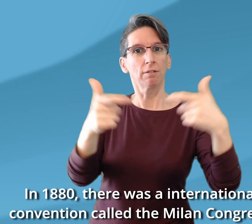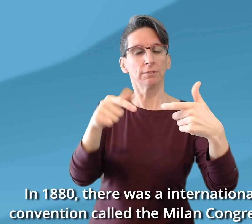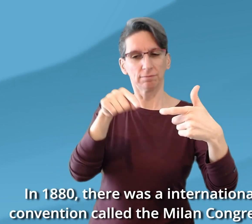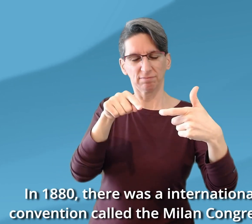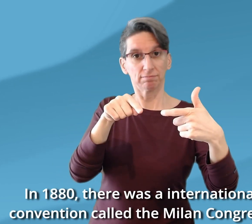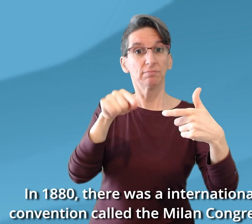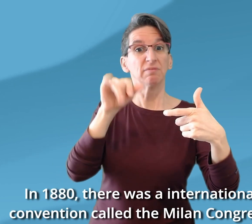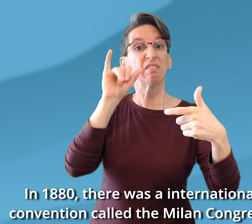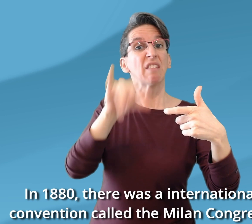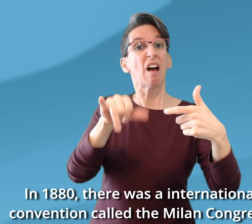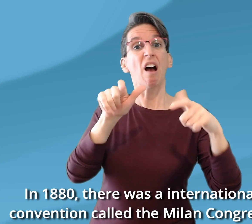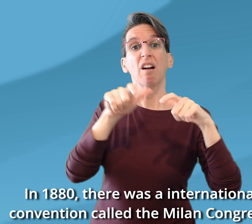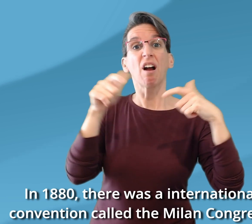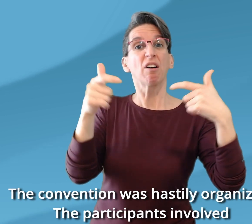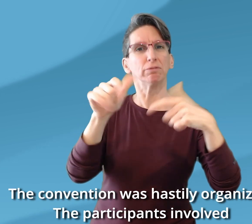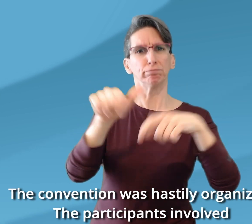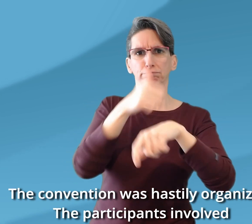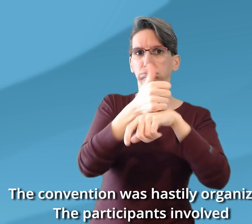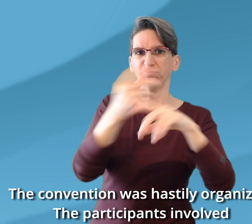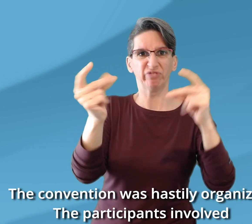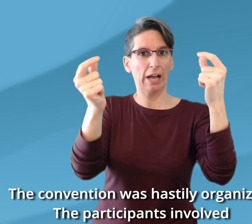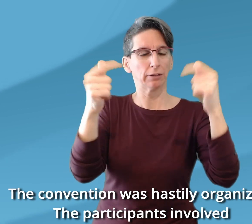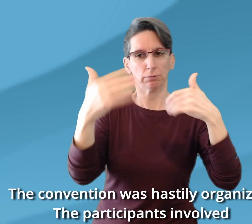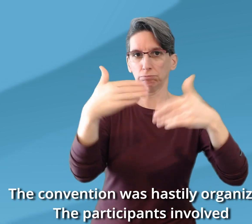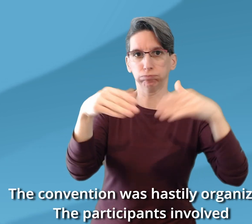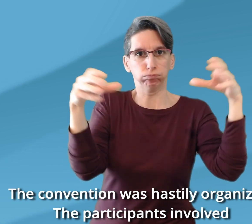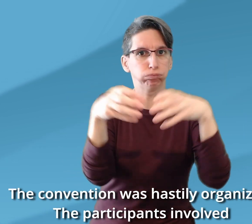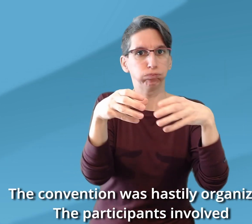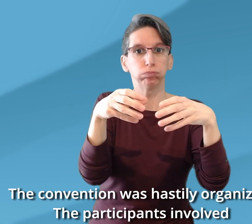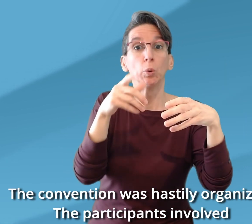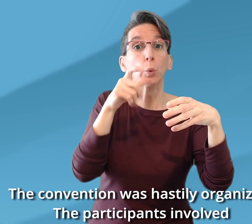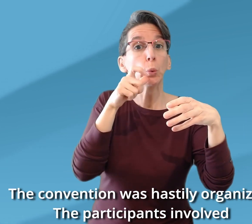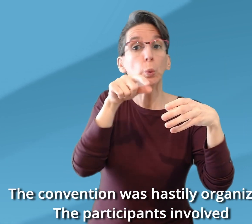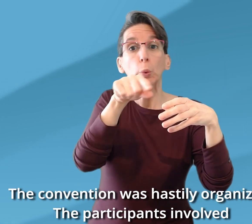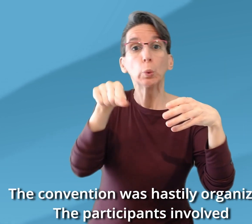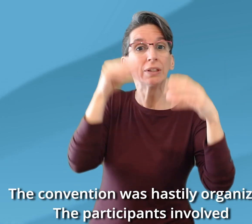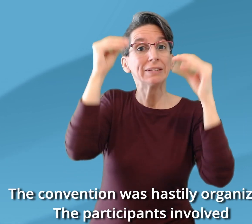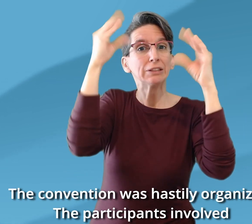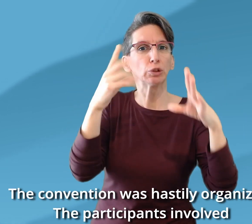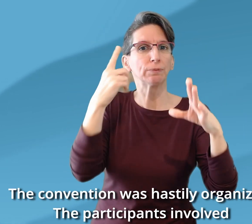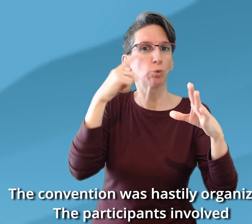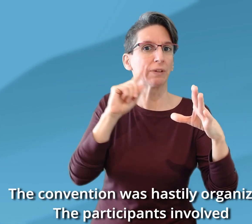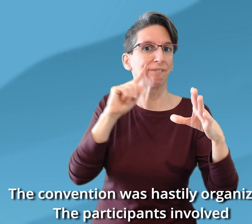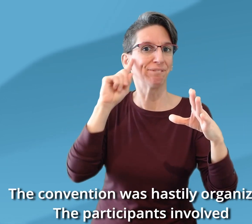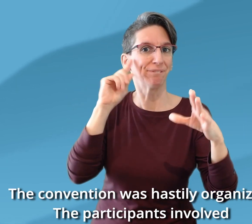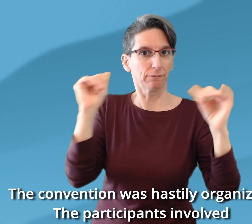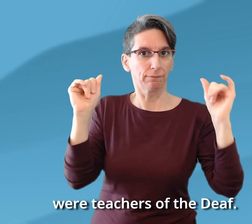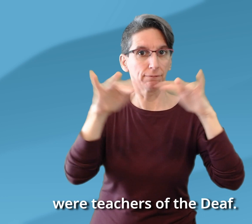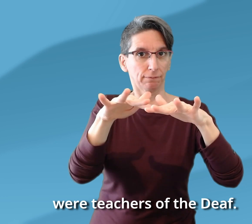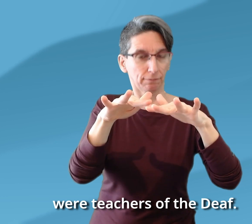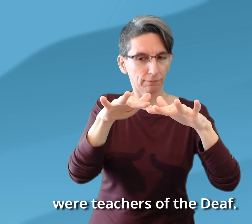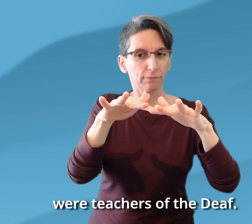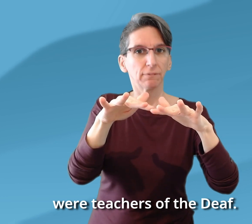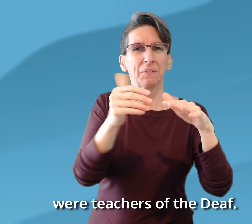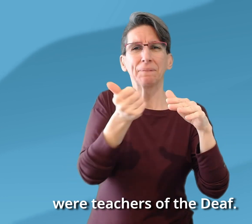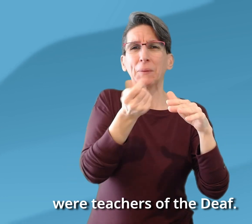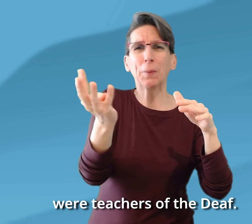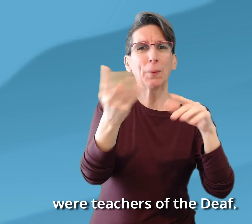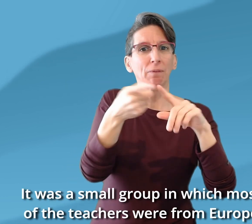The convention was hastily organized. The participants involved were teachers of the deaf. It was a small group in which